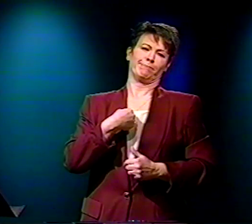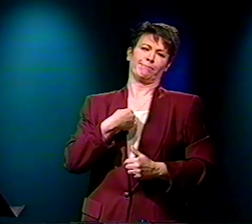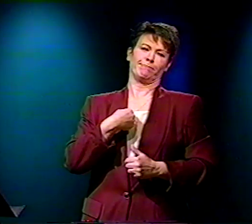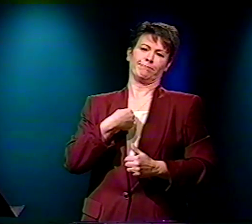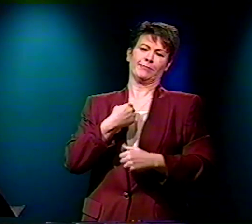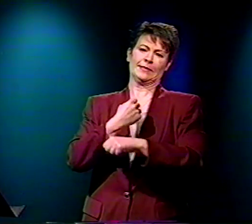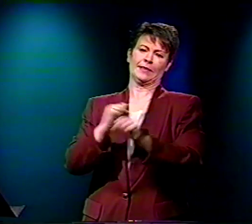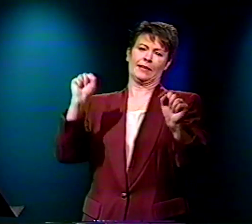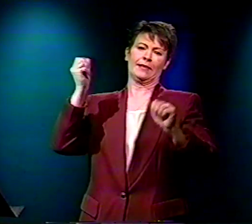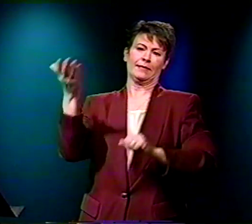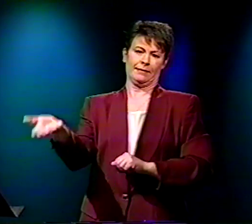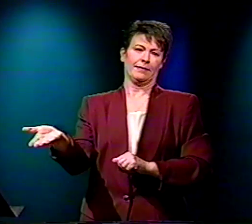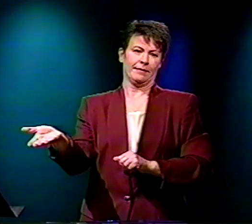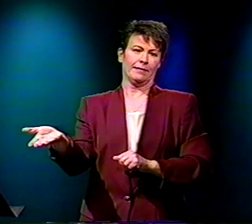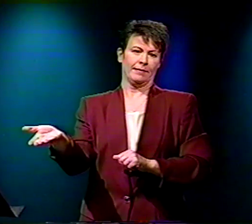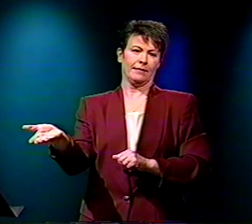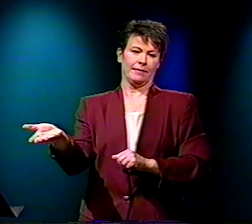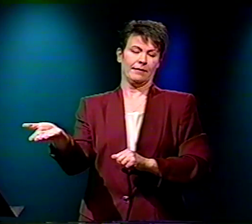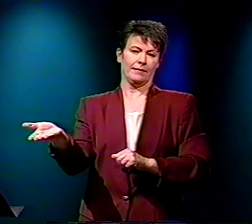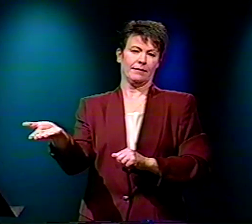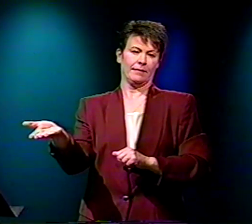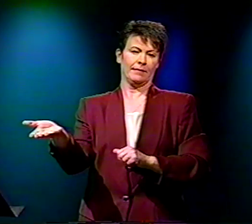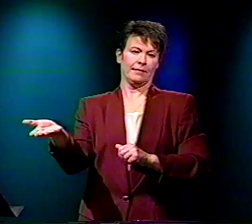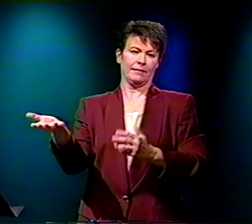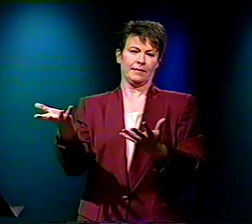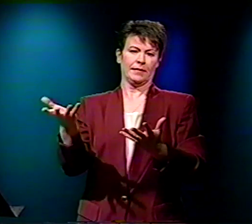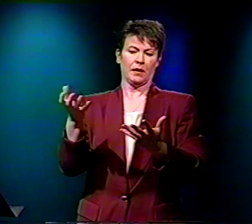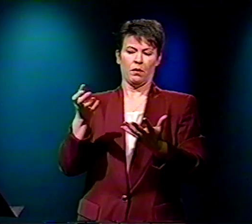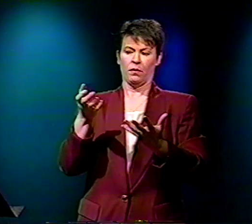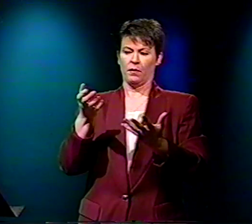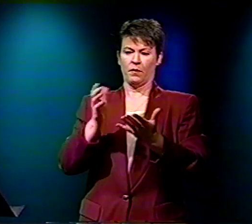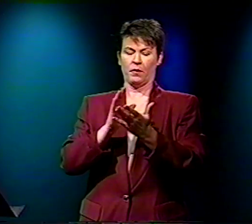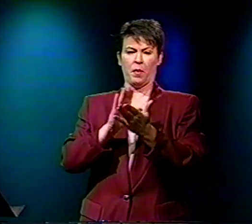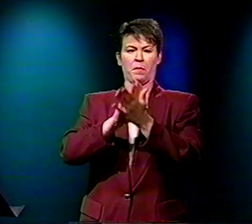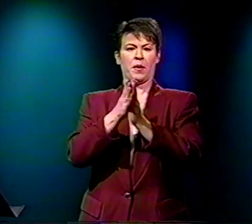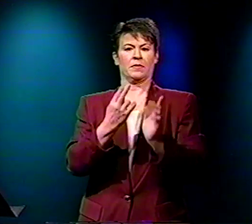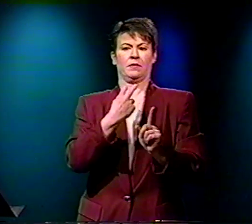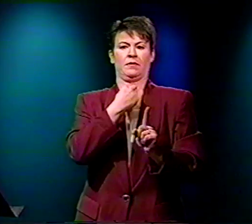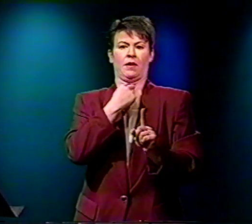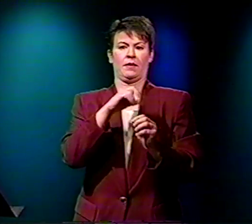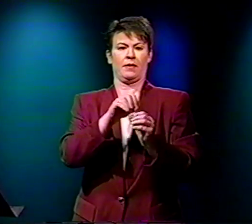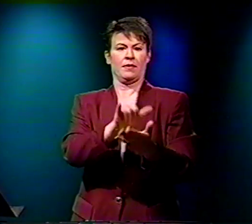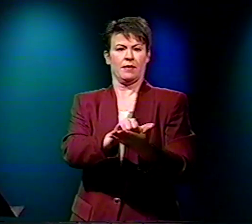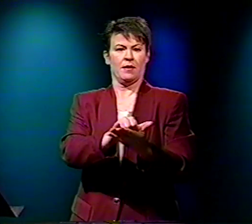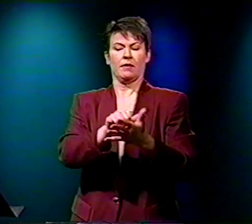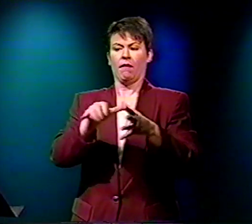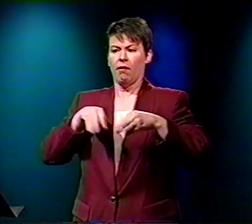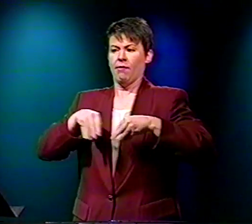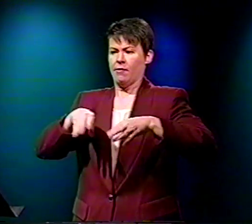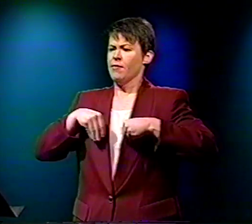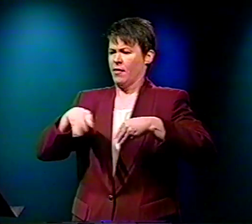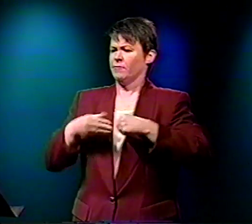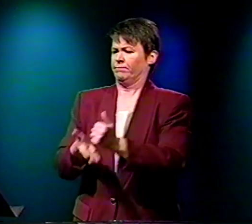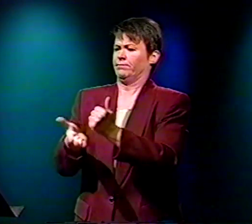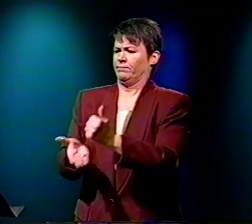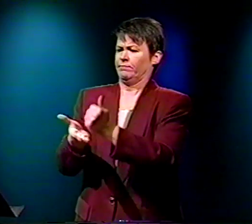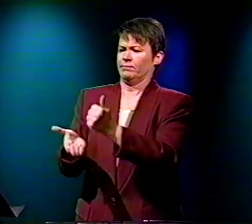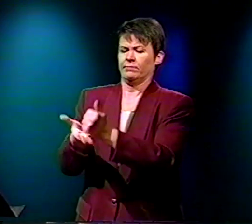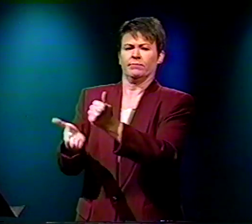I mean, no one else will help them, and so I will save this deaf person. And they become trapped in that Messiah